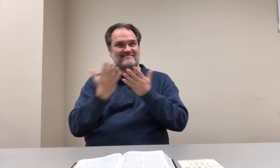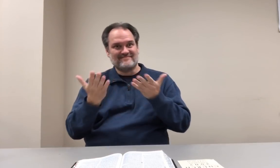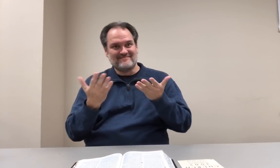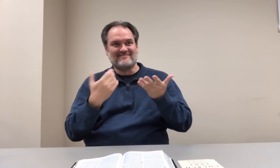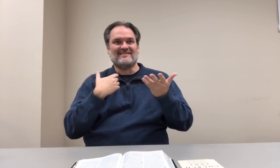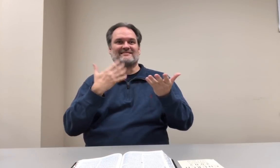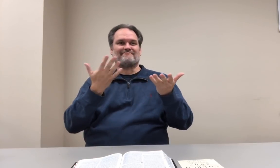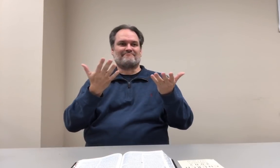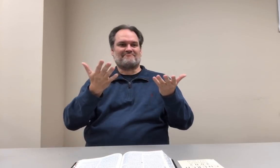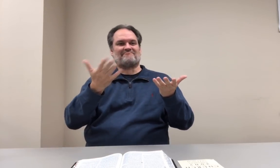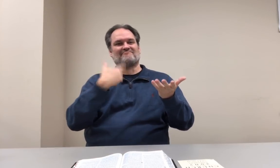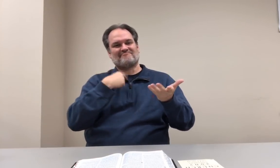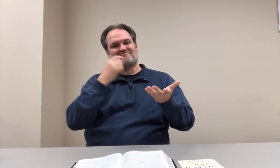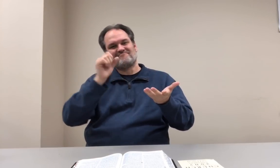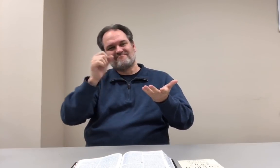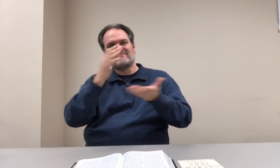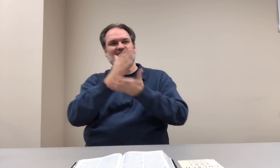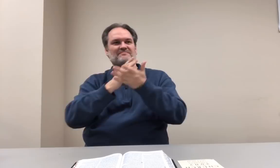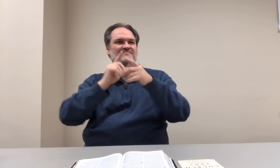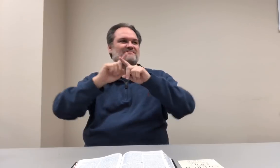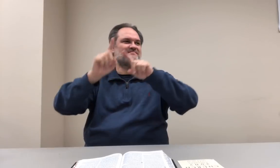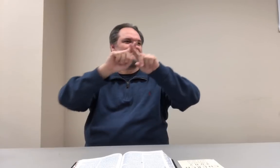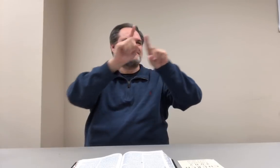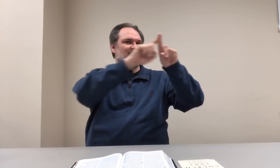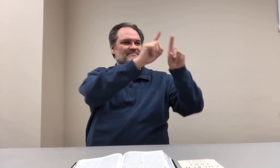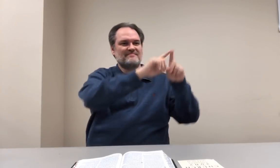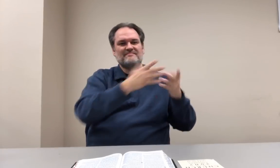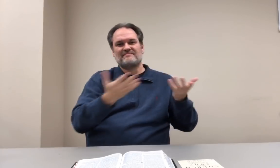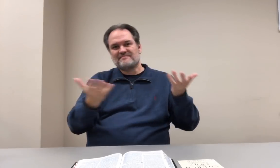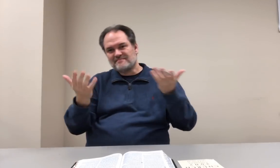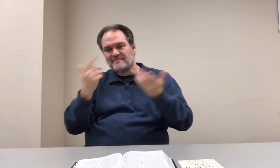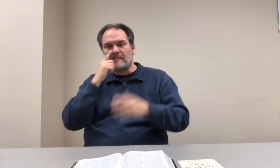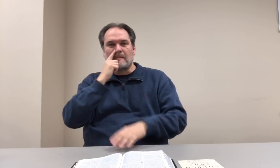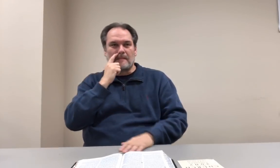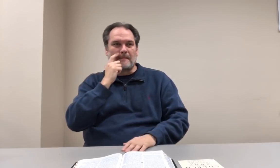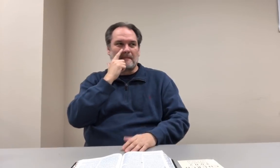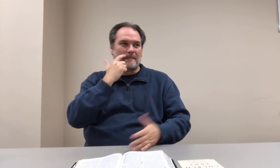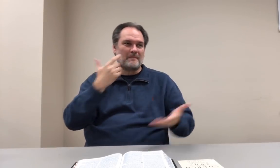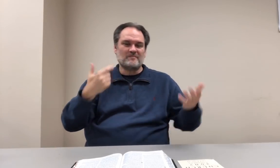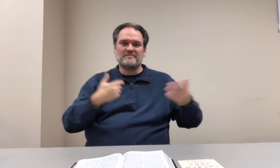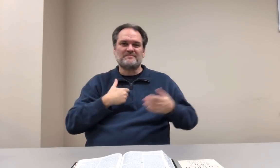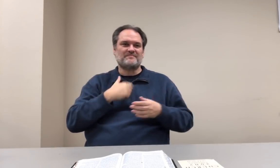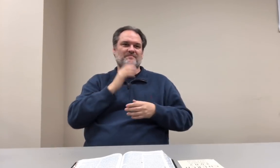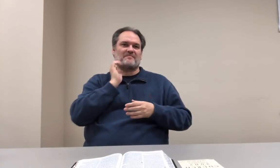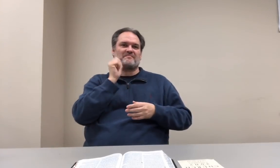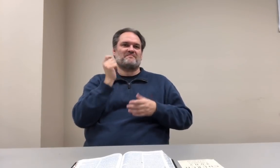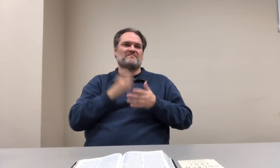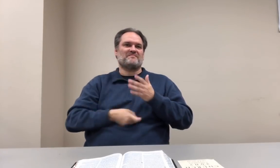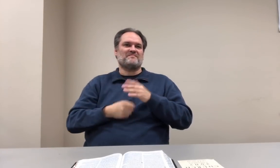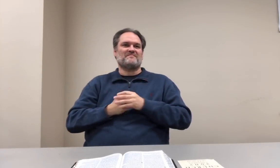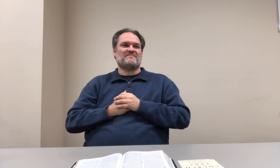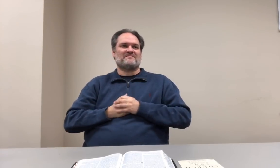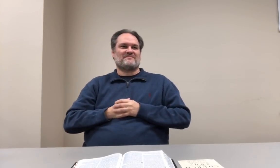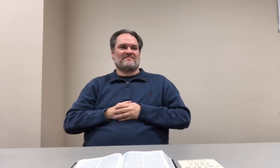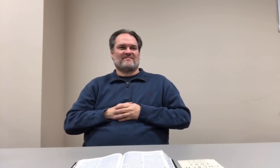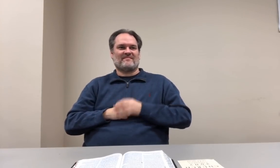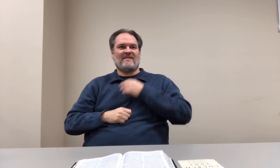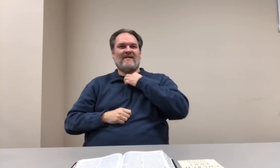in Numbers 23, this compares God to his creatures. Now, he's not a man that he should lie. So now we see God